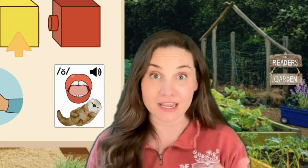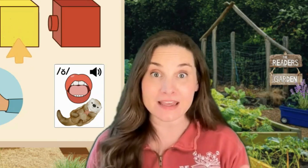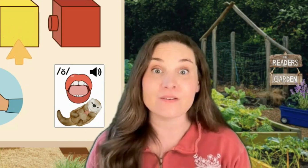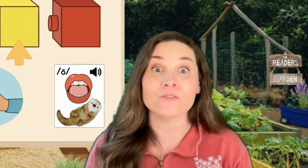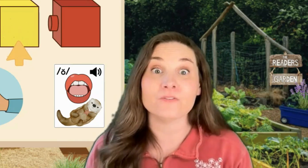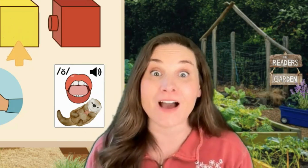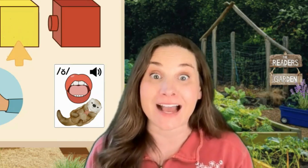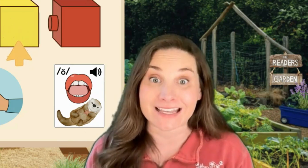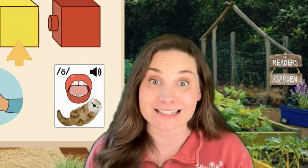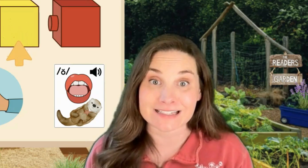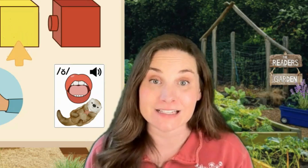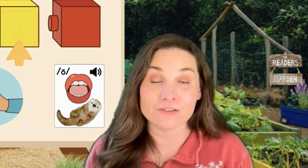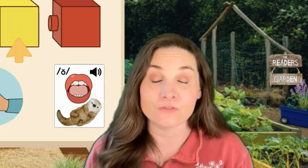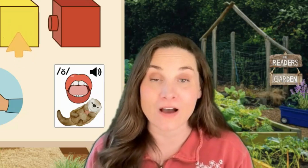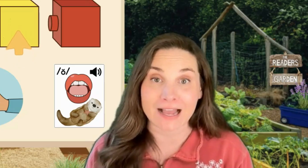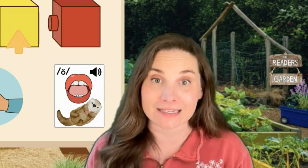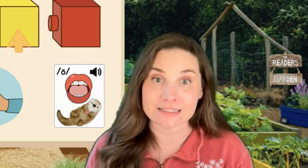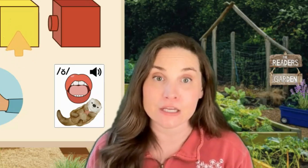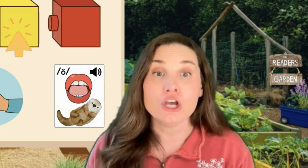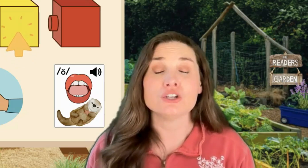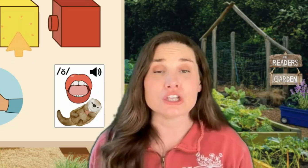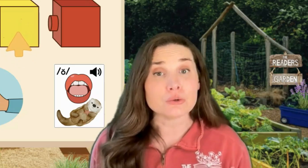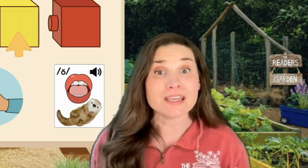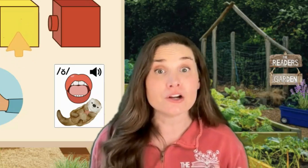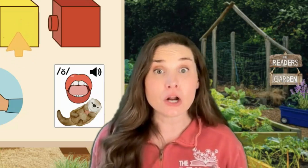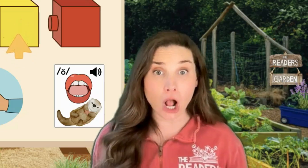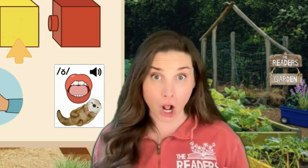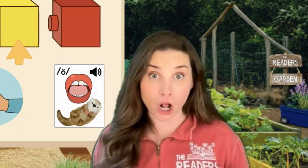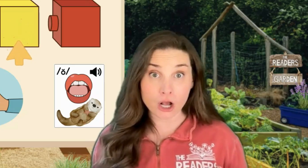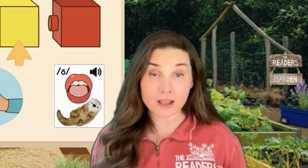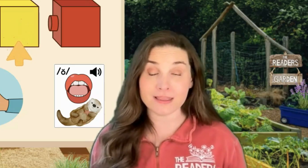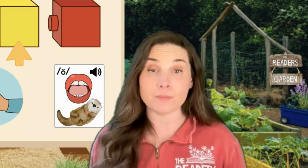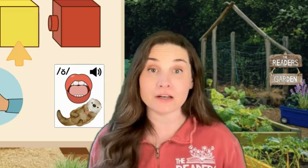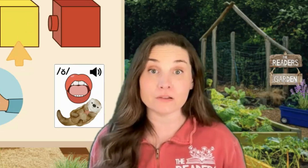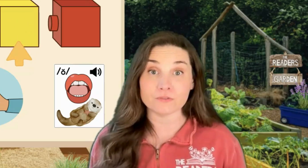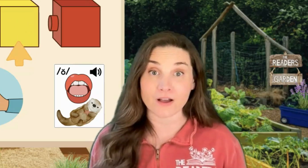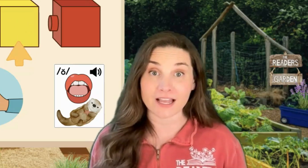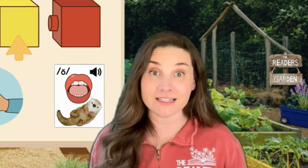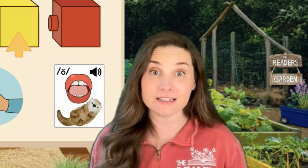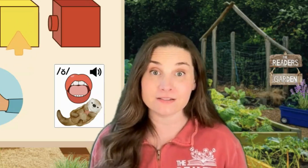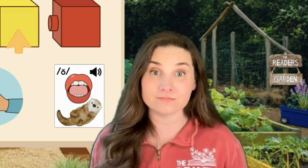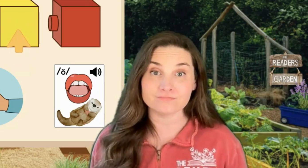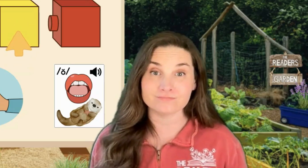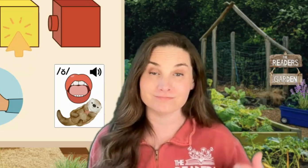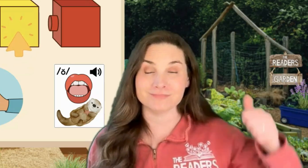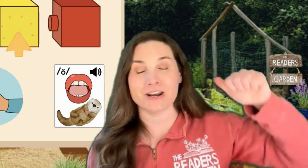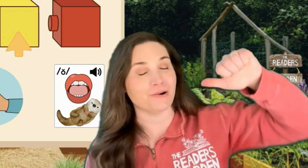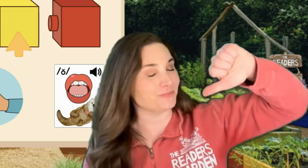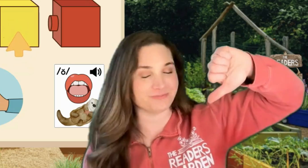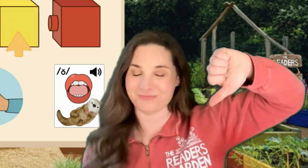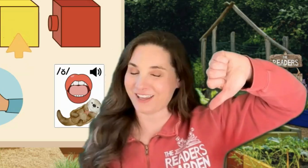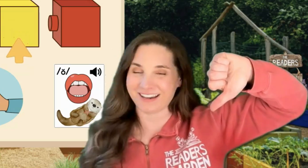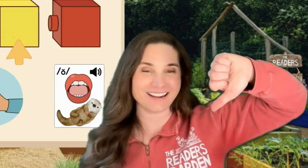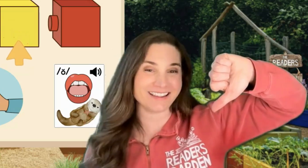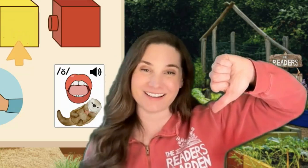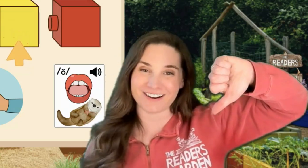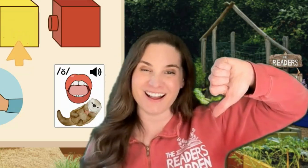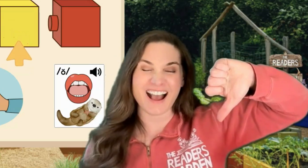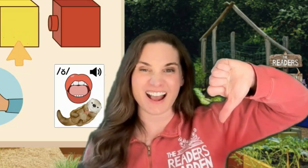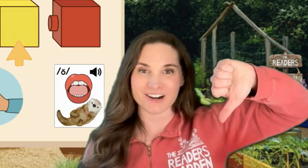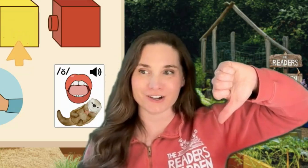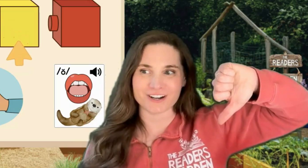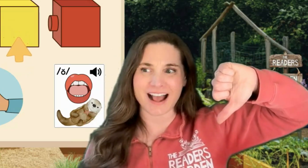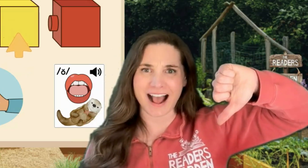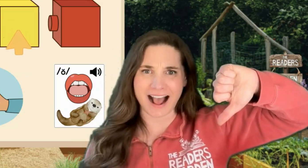You say it? Find. Find. Do you hear ah in the middle of find? No, me